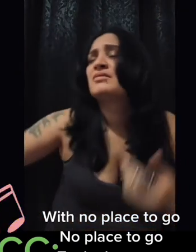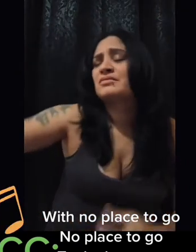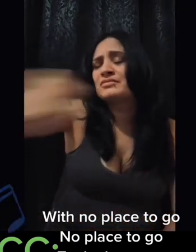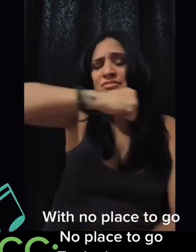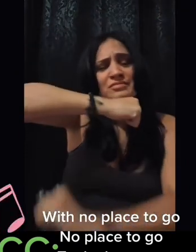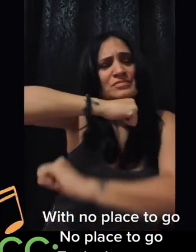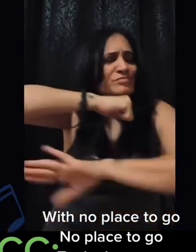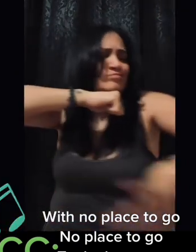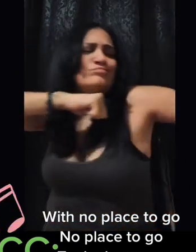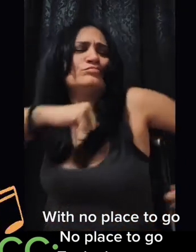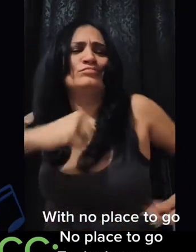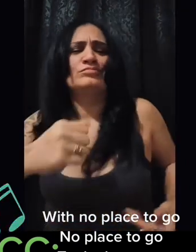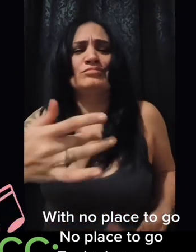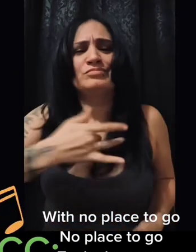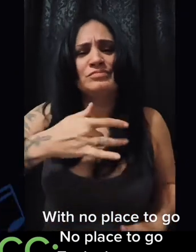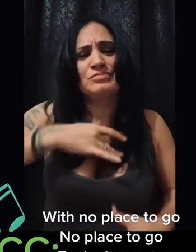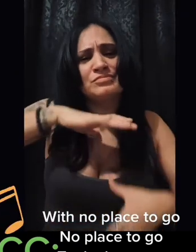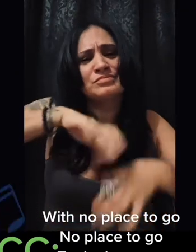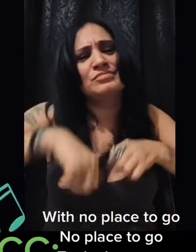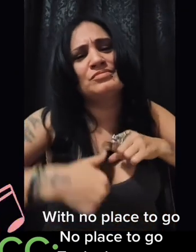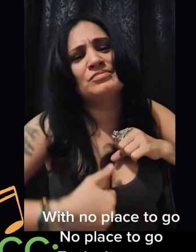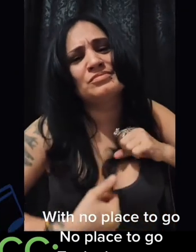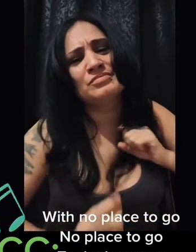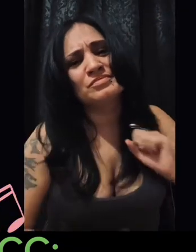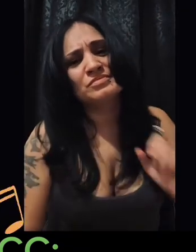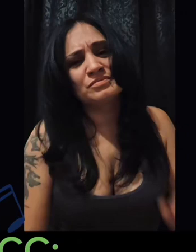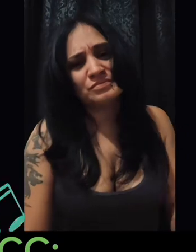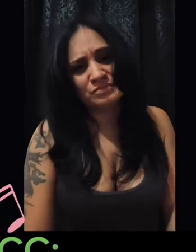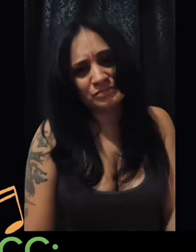eyes Broken inside